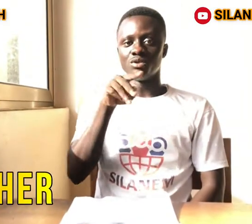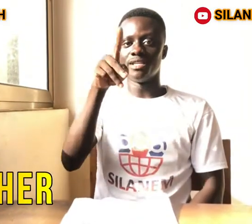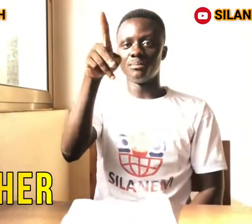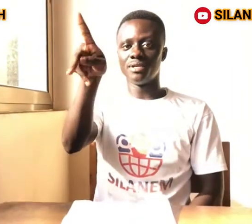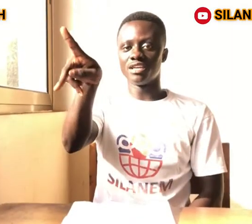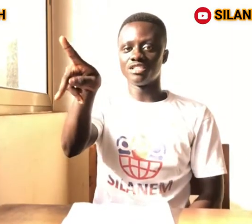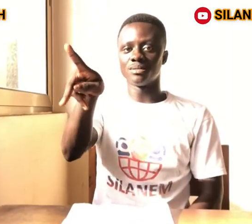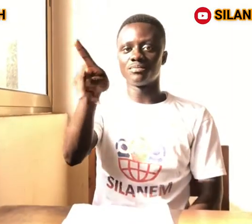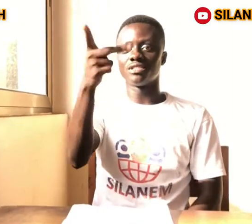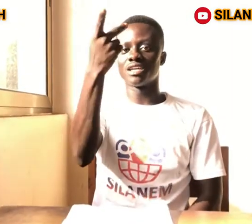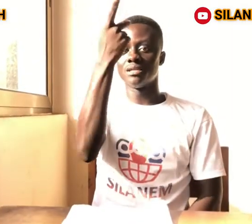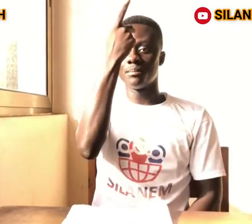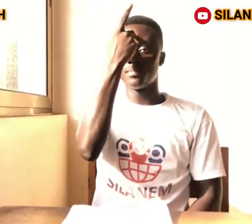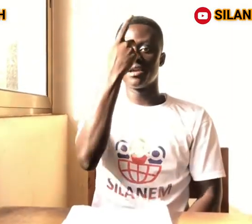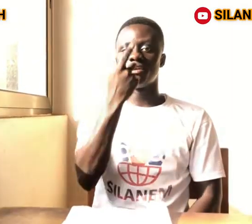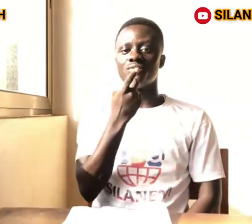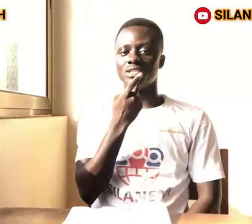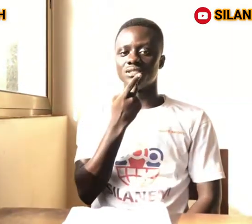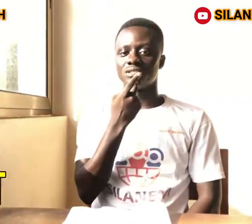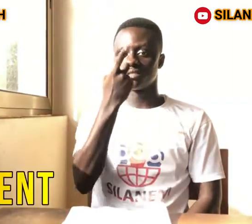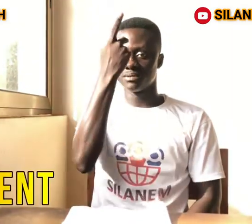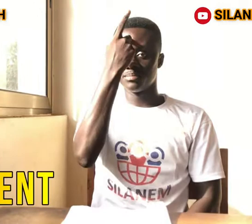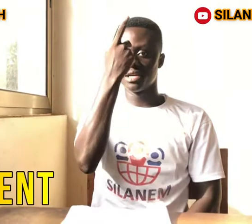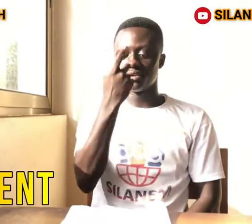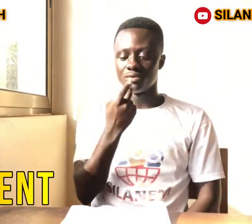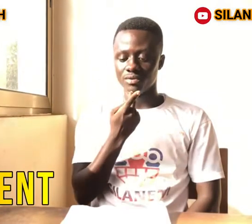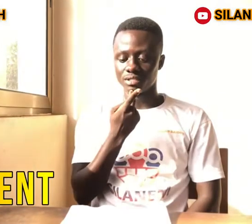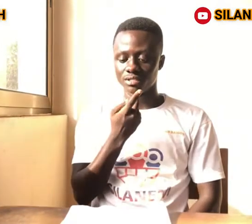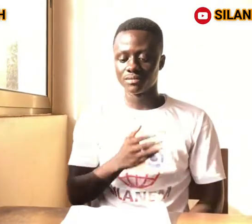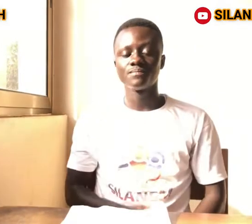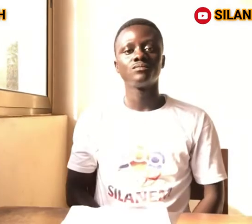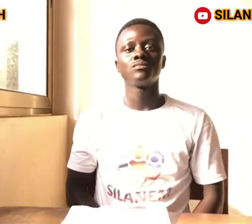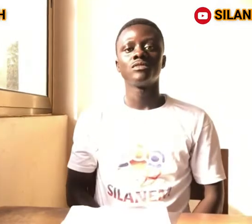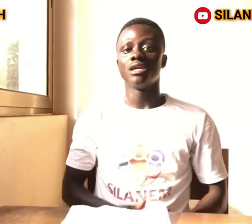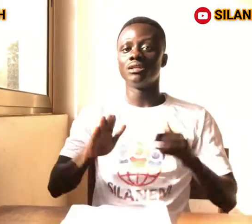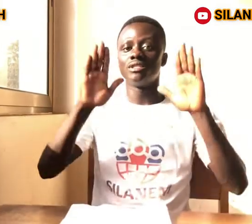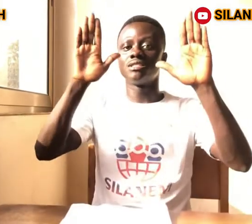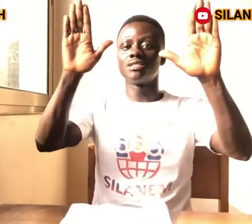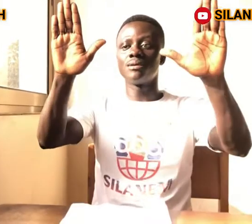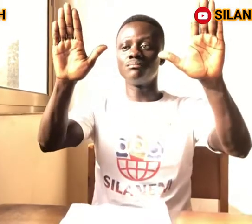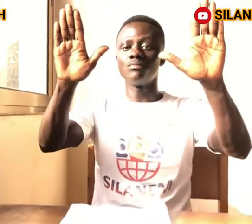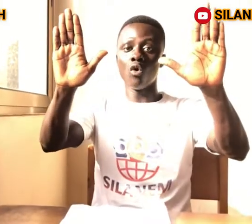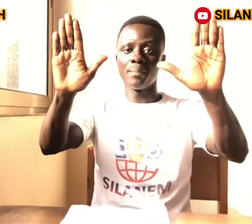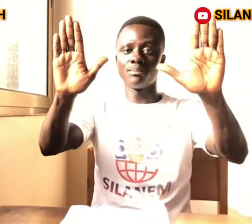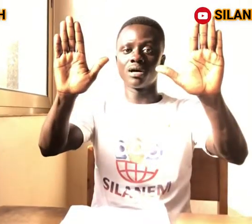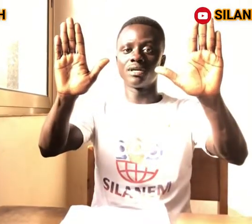with the parentship, we sign parent. Parent. And then with the same open palm